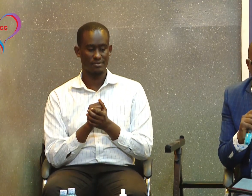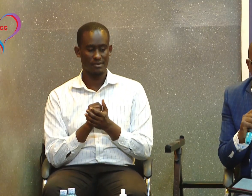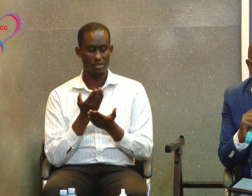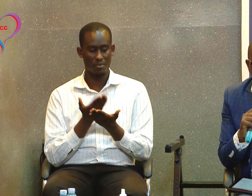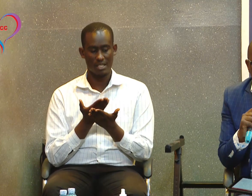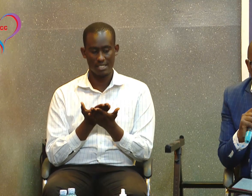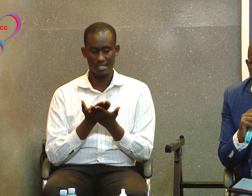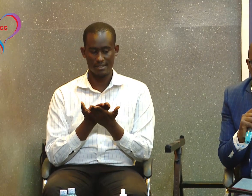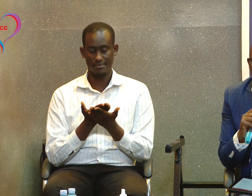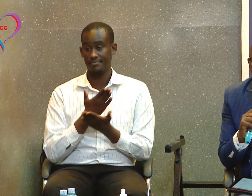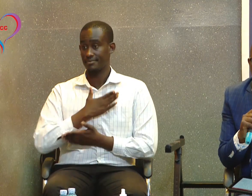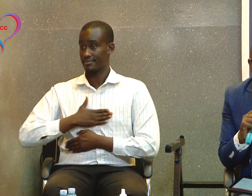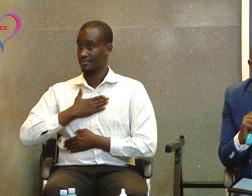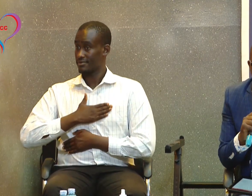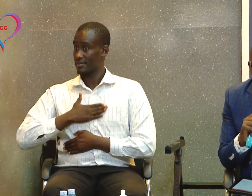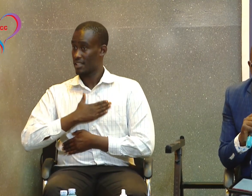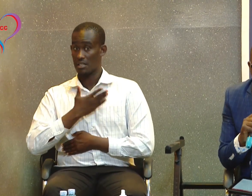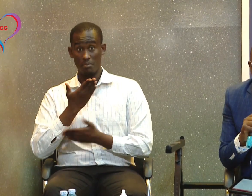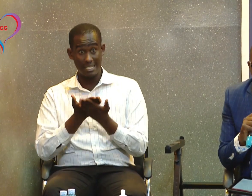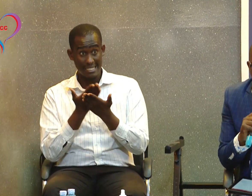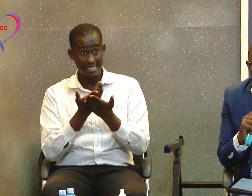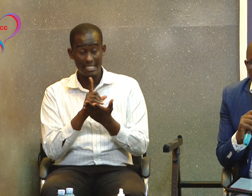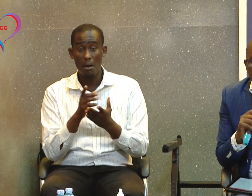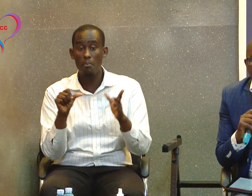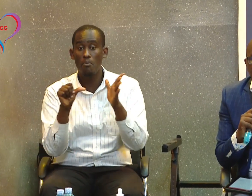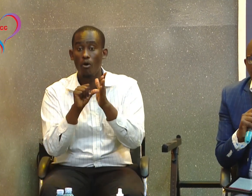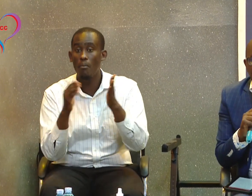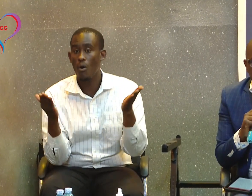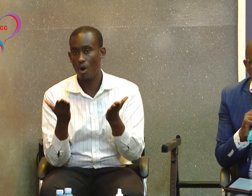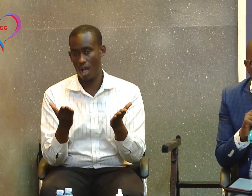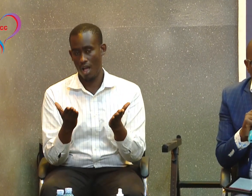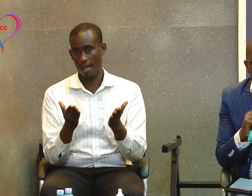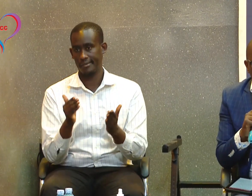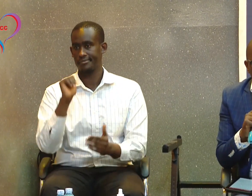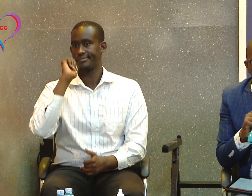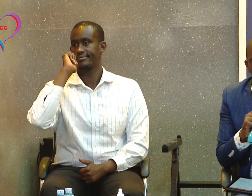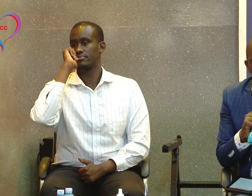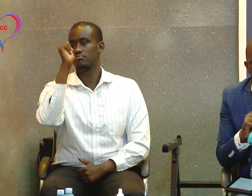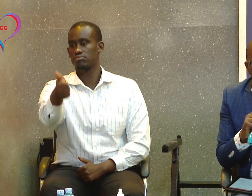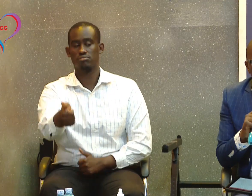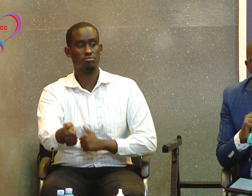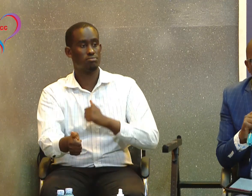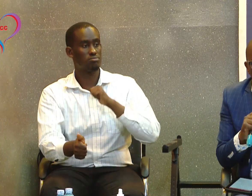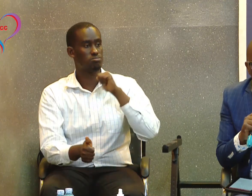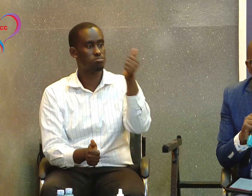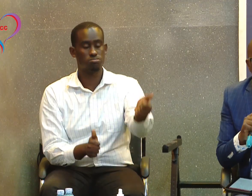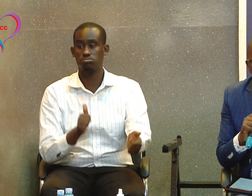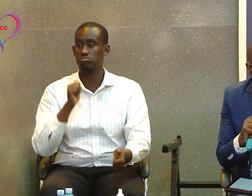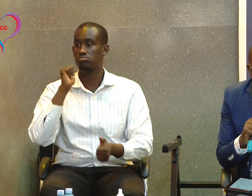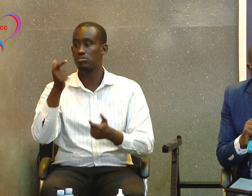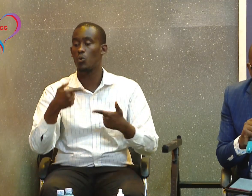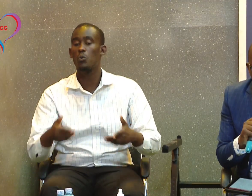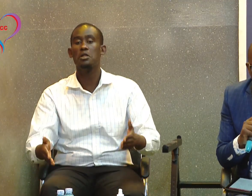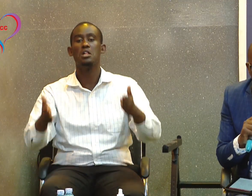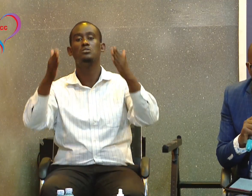please, kakati bannange, where is the problem? The problem is with us. We don't know why we are